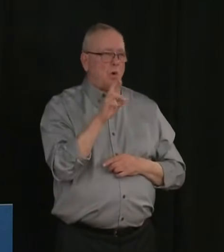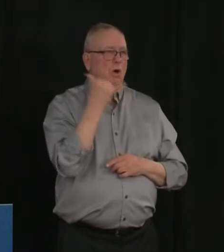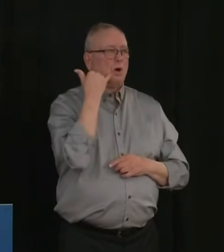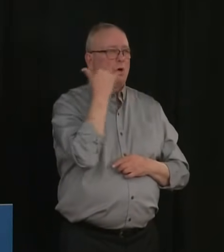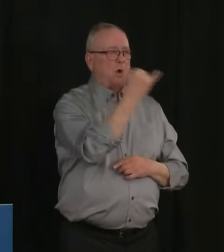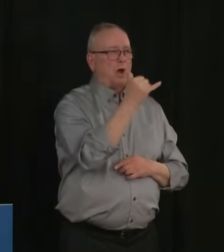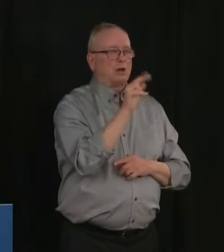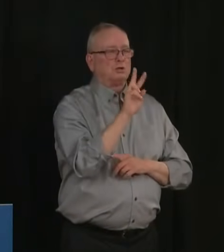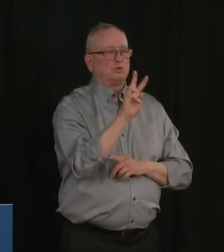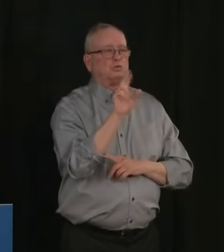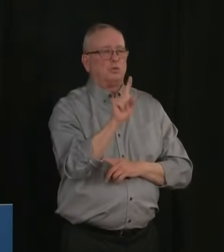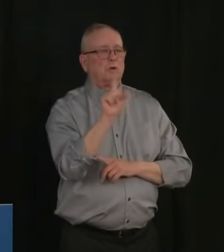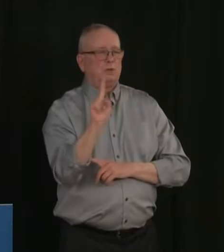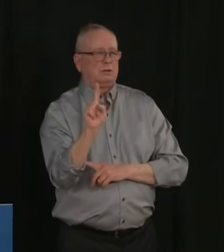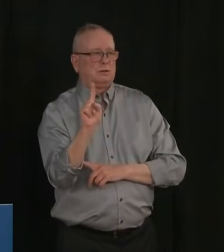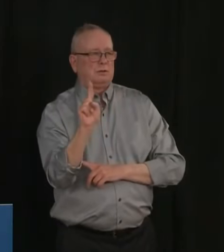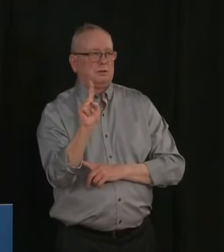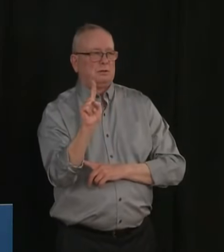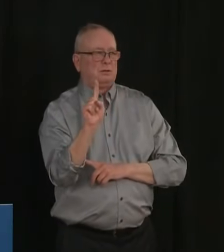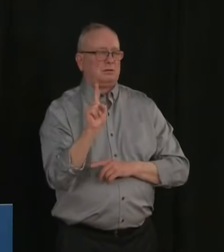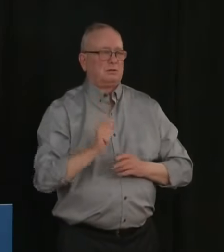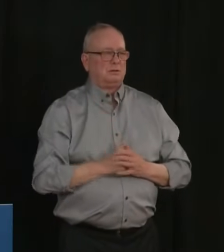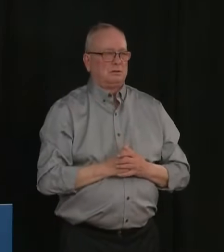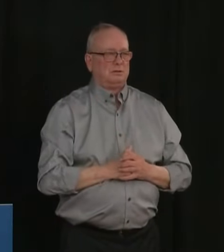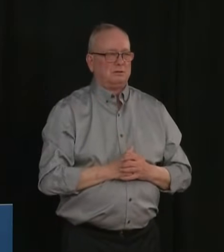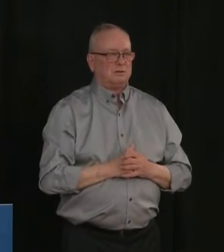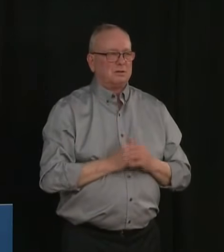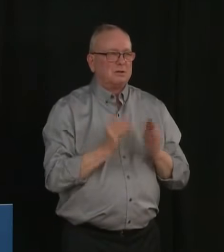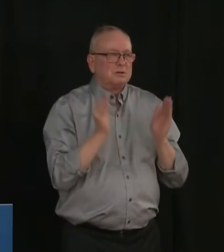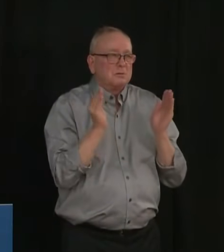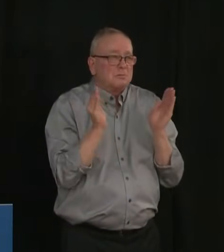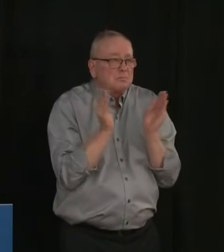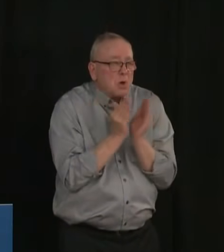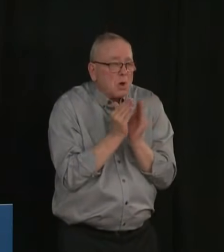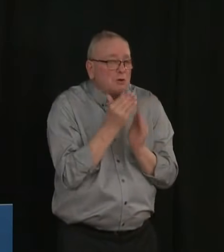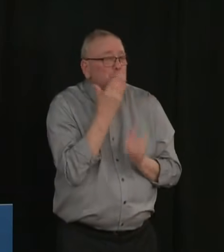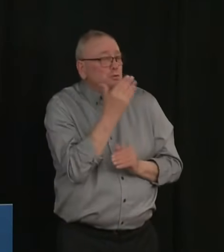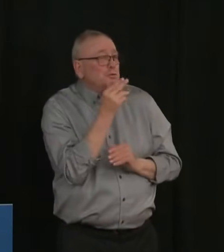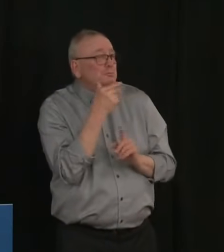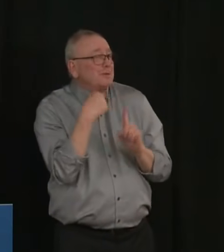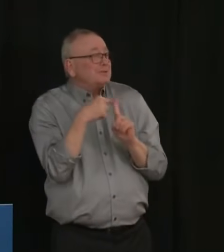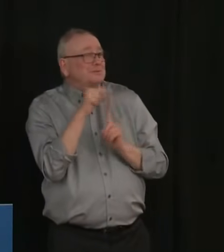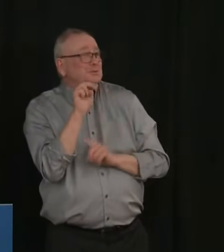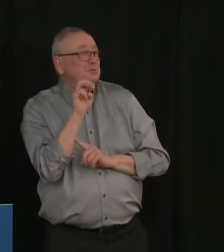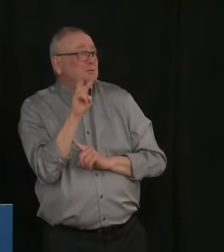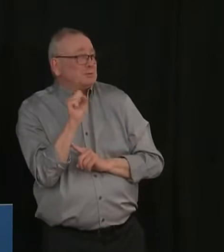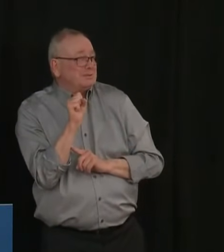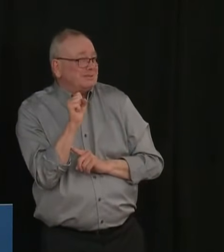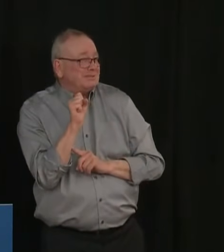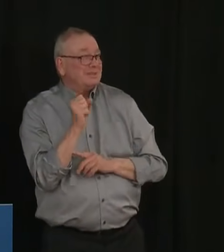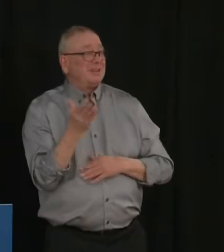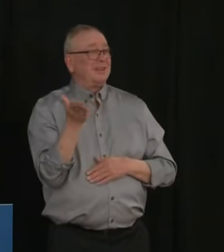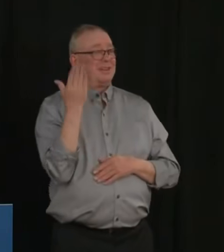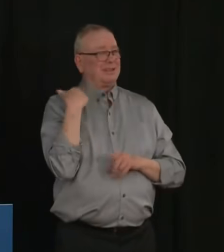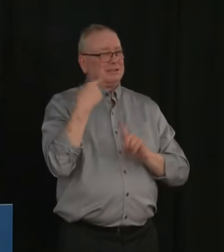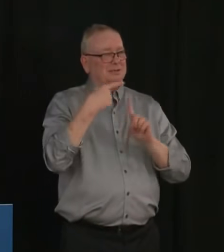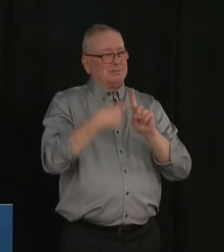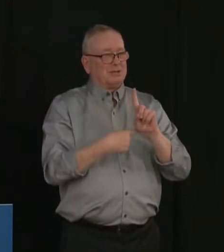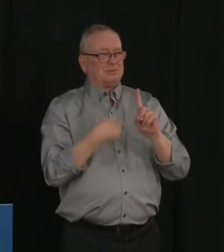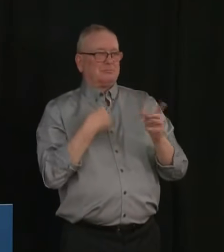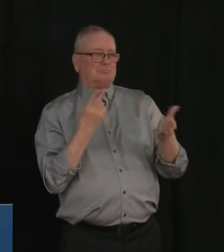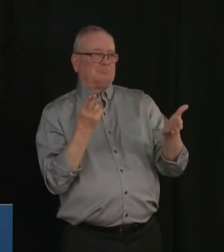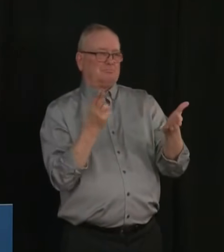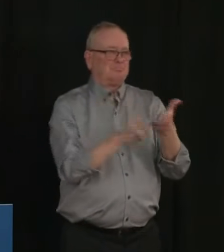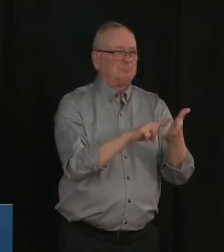is a small bit of good news. Last month, I signed an order requiring extra testing and aggressive measures for all